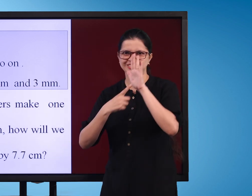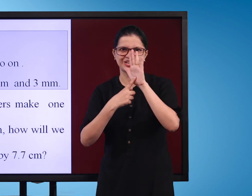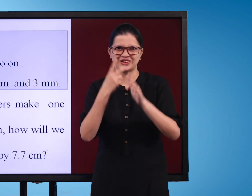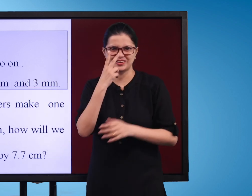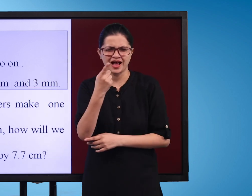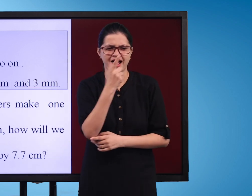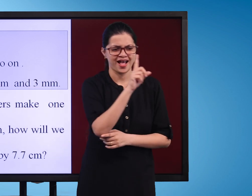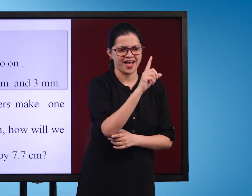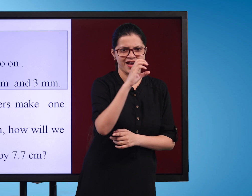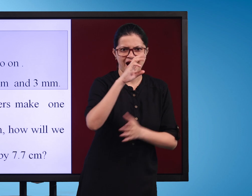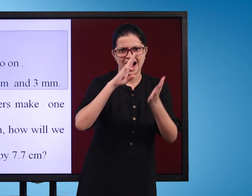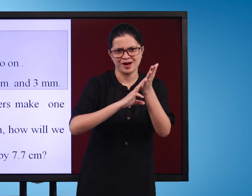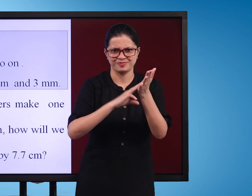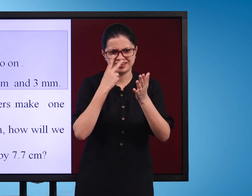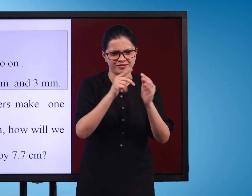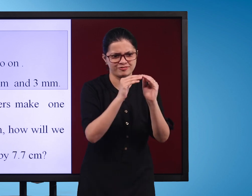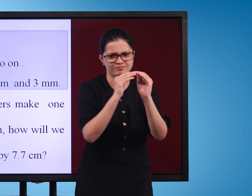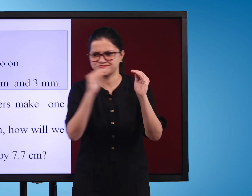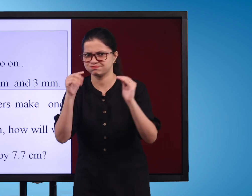Since 1 centimeter is equal to 10 millimeters,